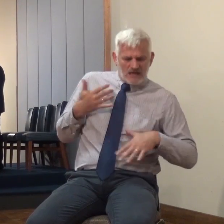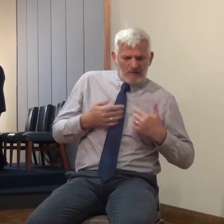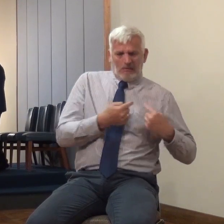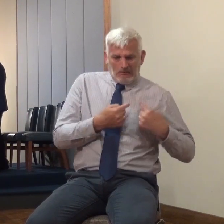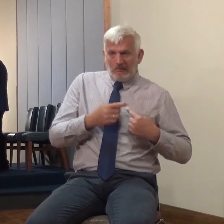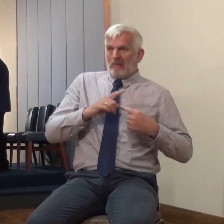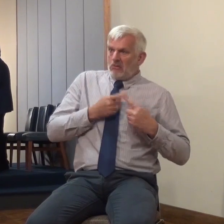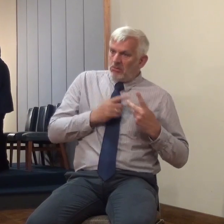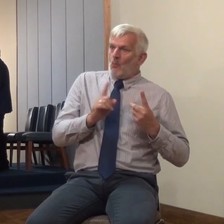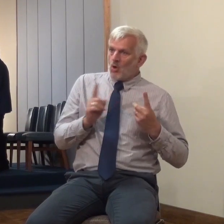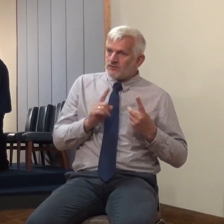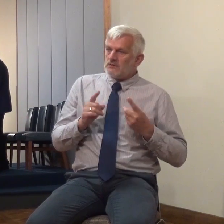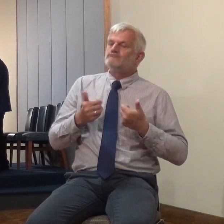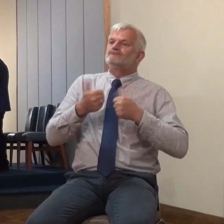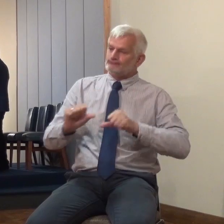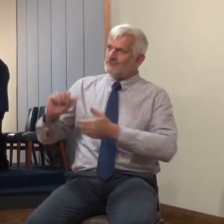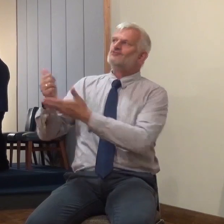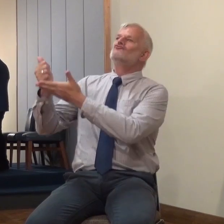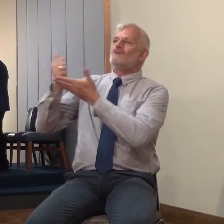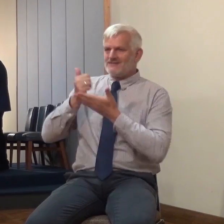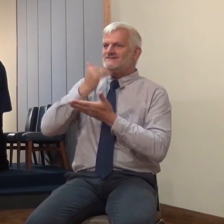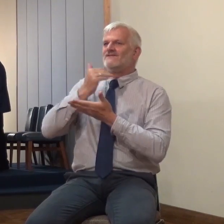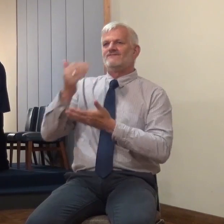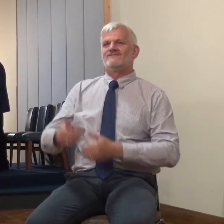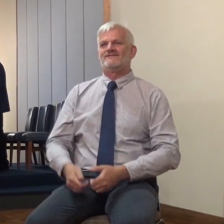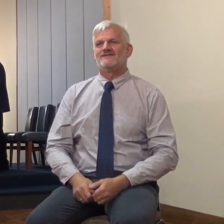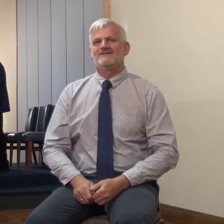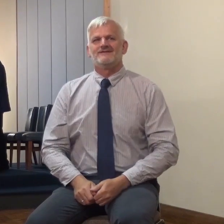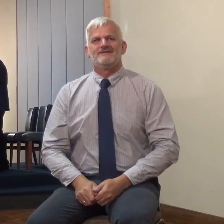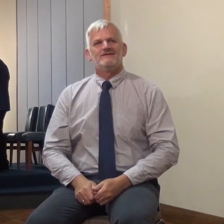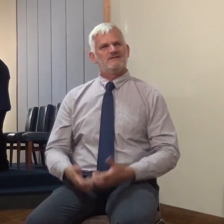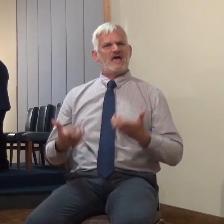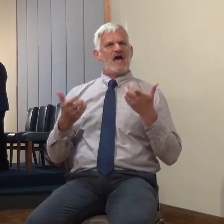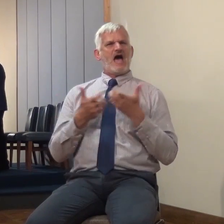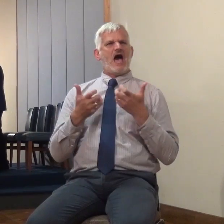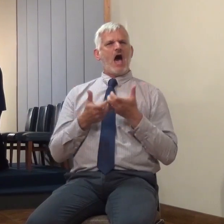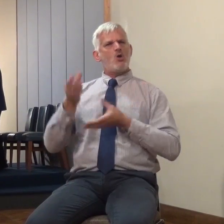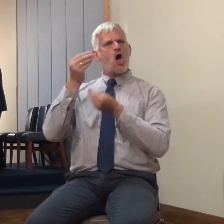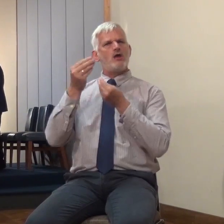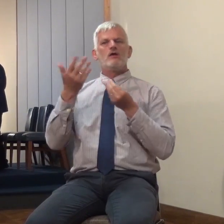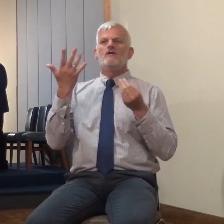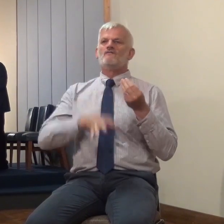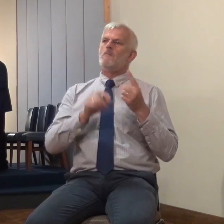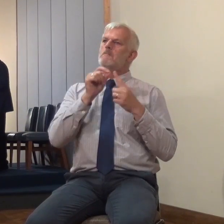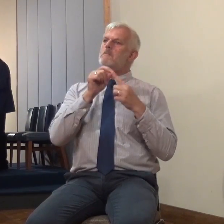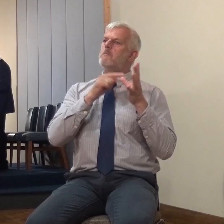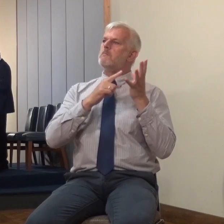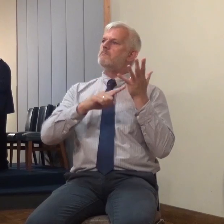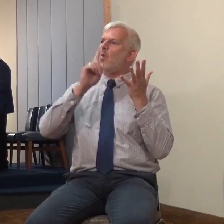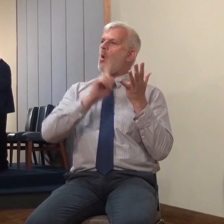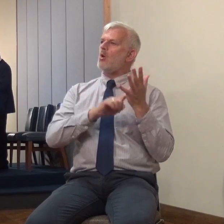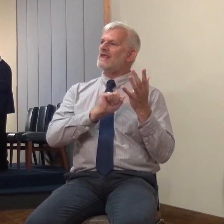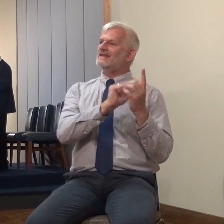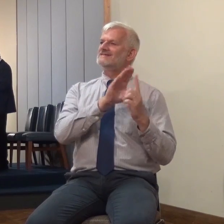at the experience of the great apostle Paul, his thorn in the flesh, and seeing the truth